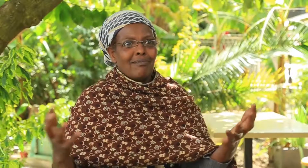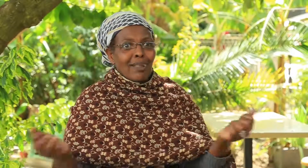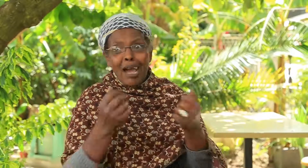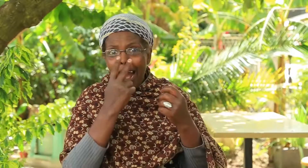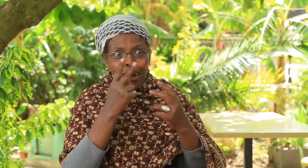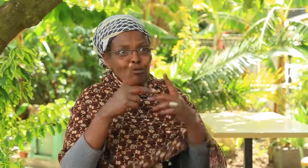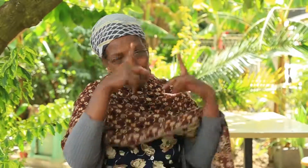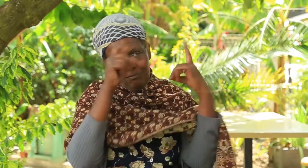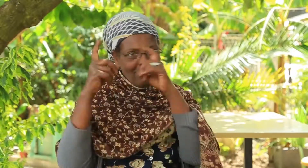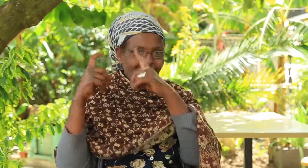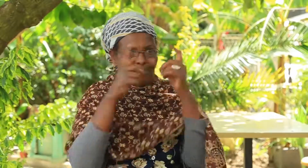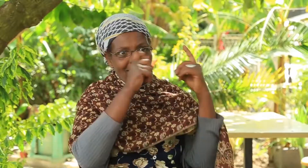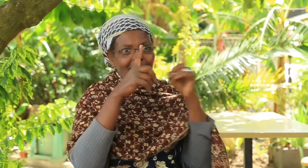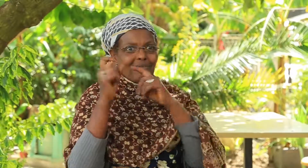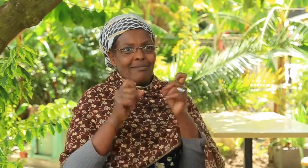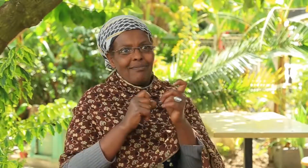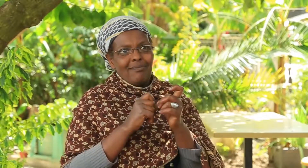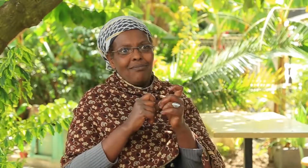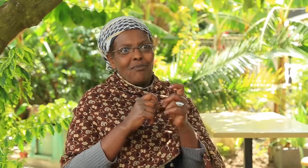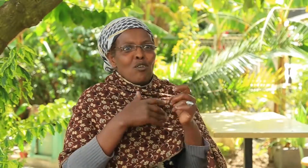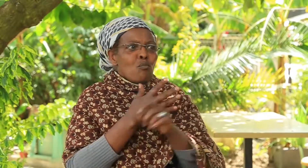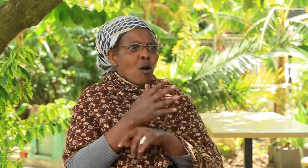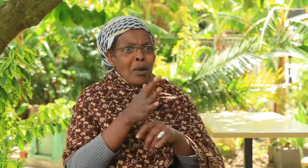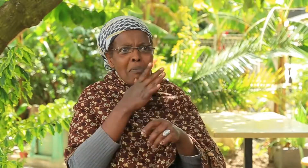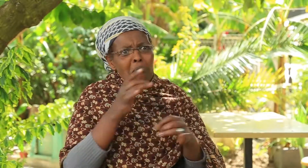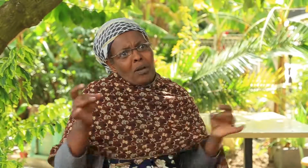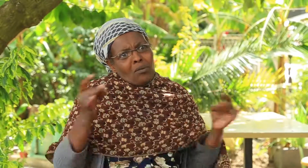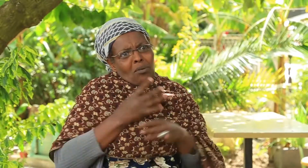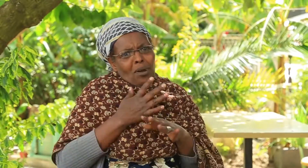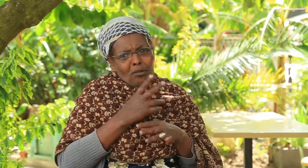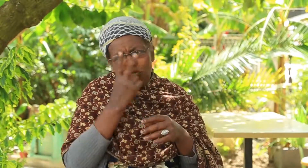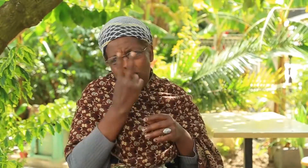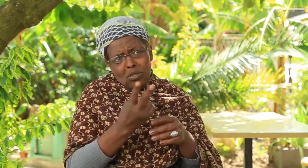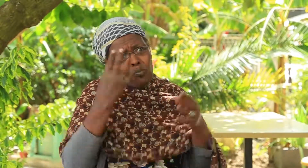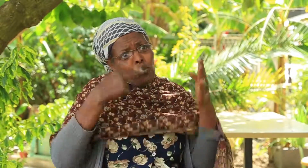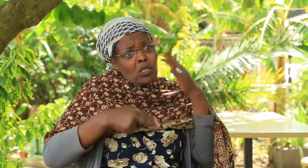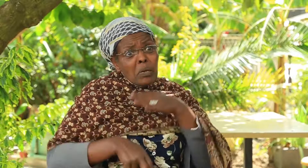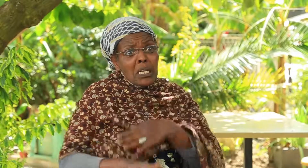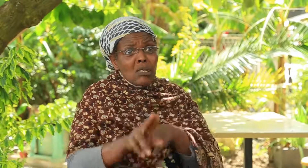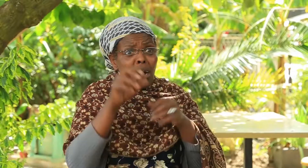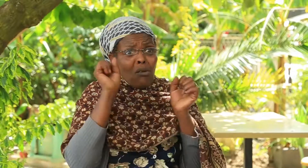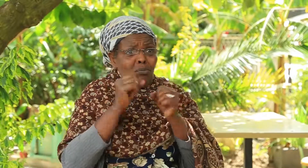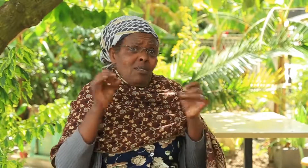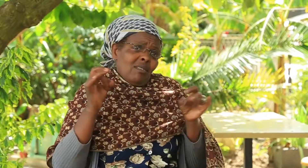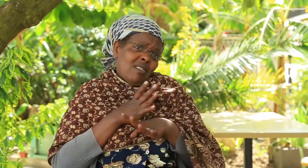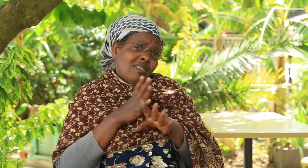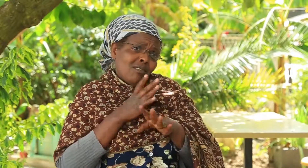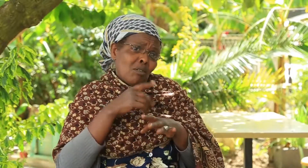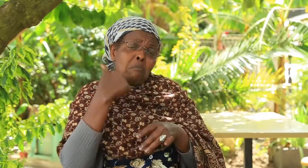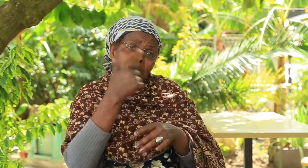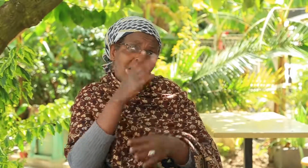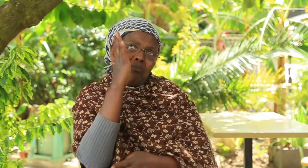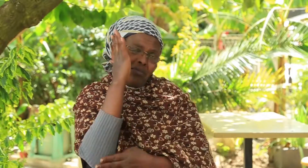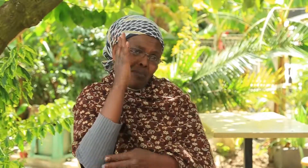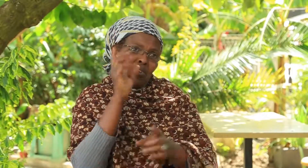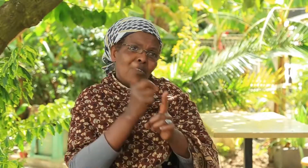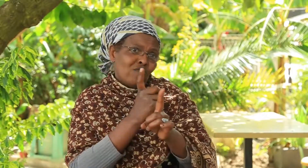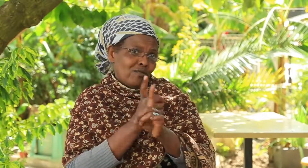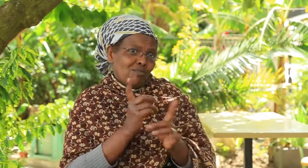They were foreigners. I delivered both peacefully. They were foreigners there. They were helping me and they